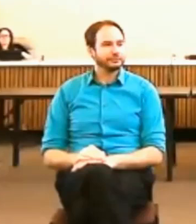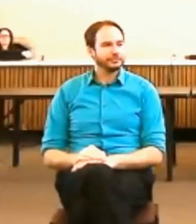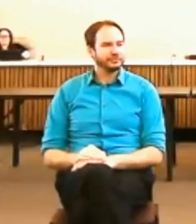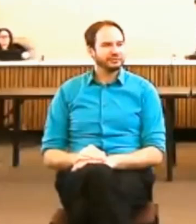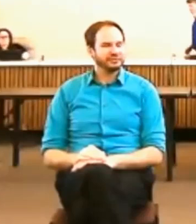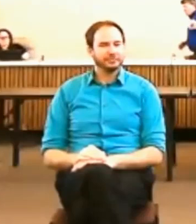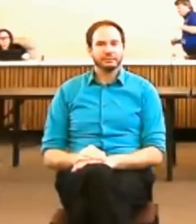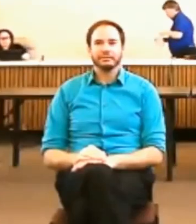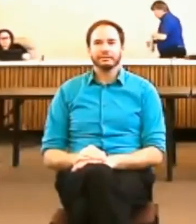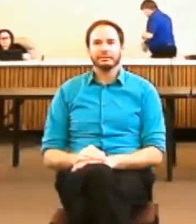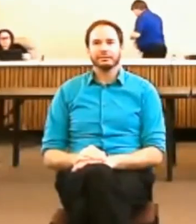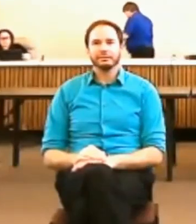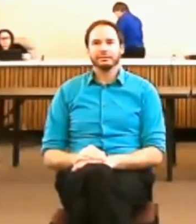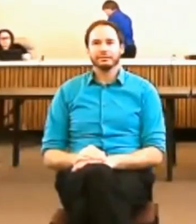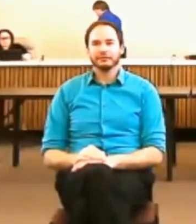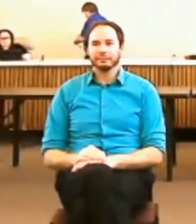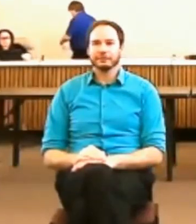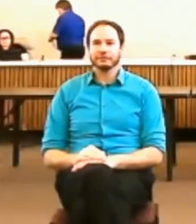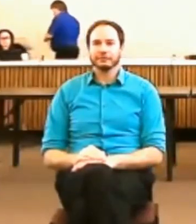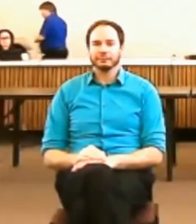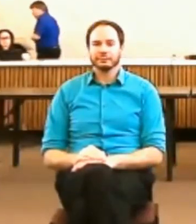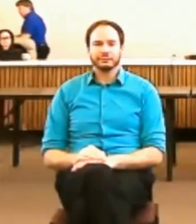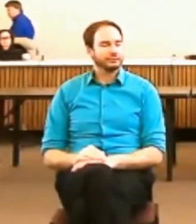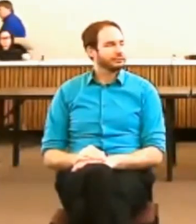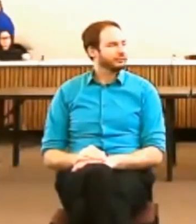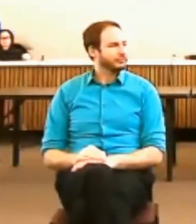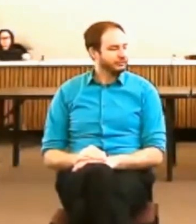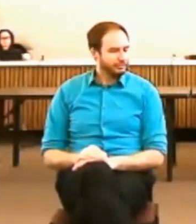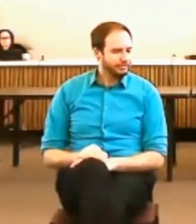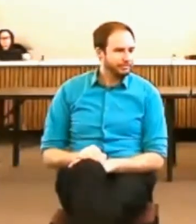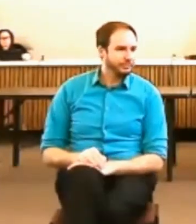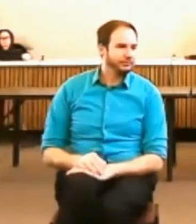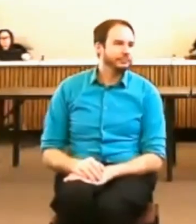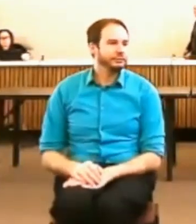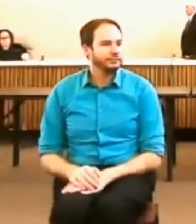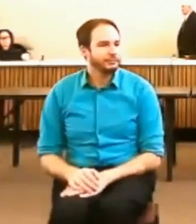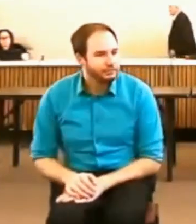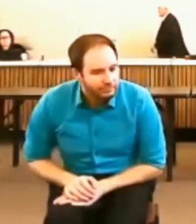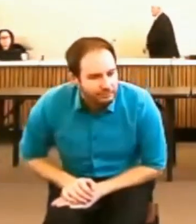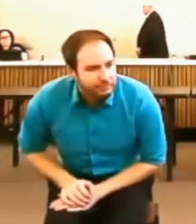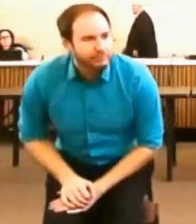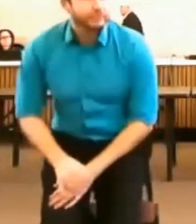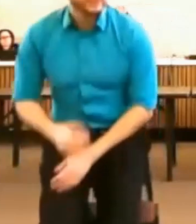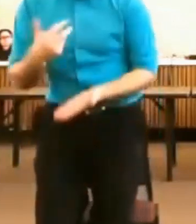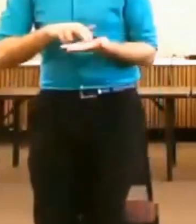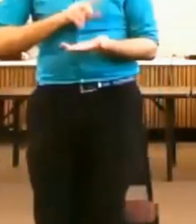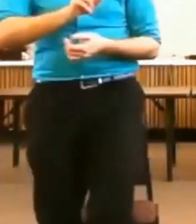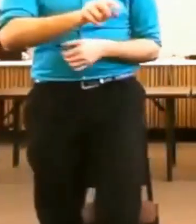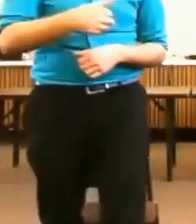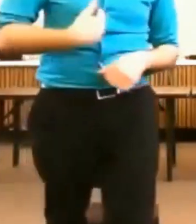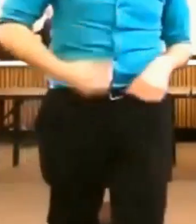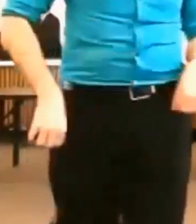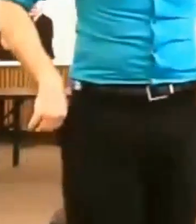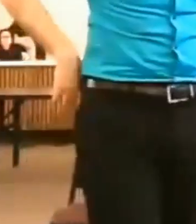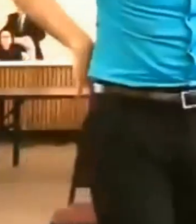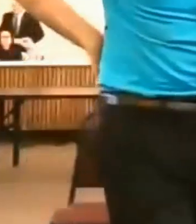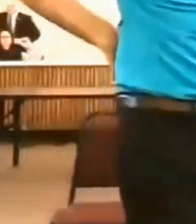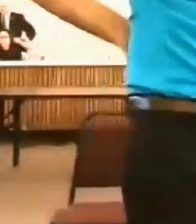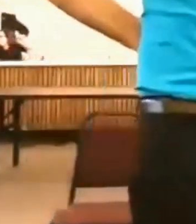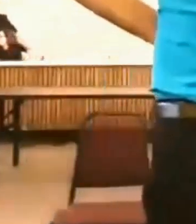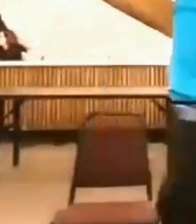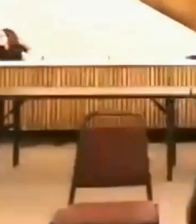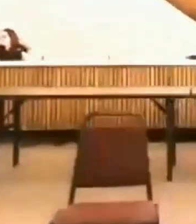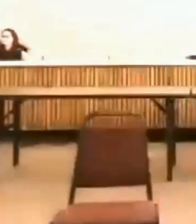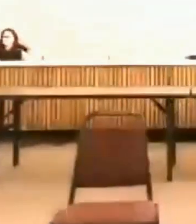to Africa, which will irreversibly change its shape and appearance. Of great